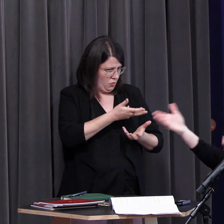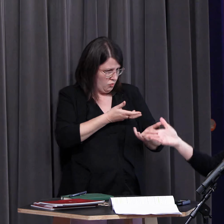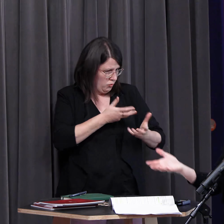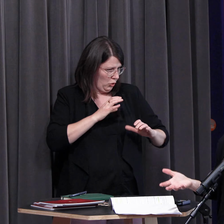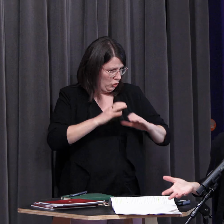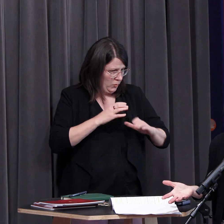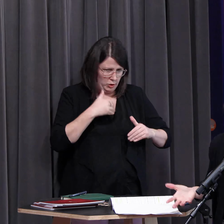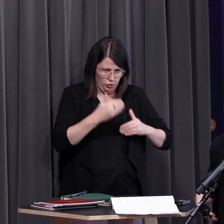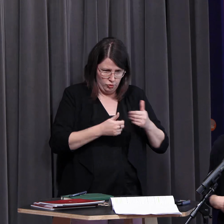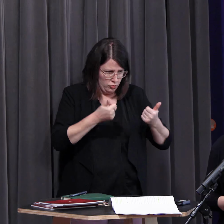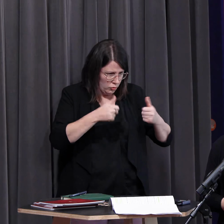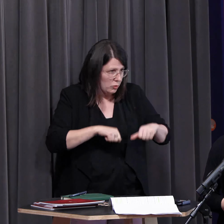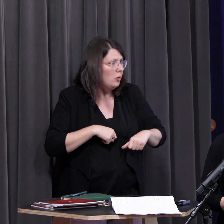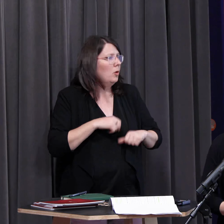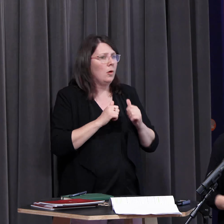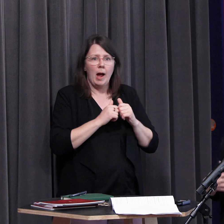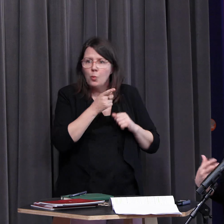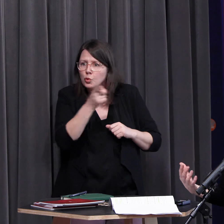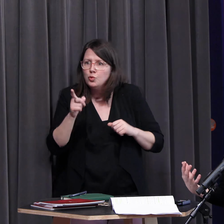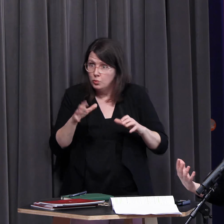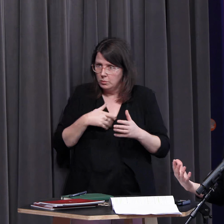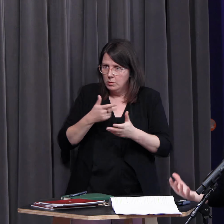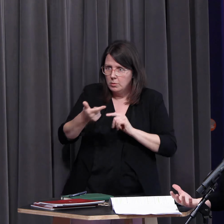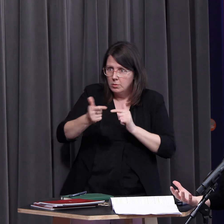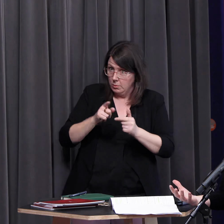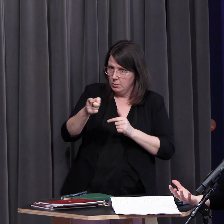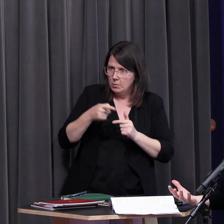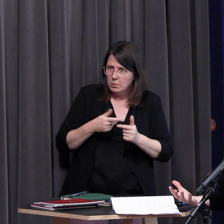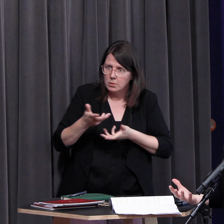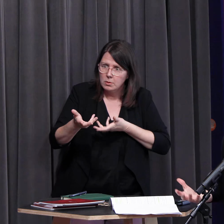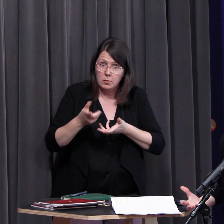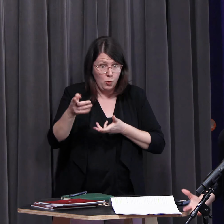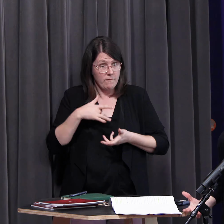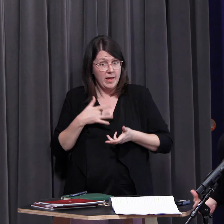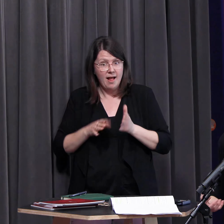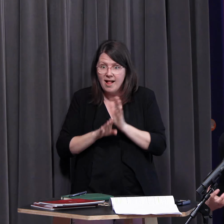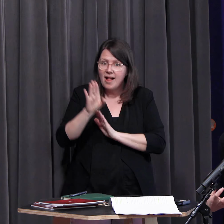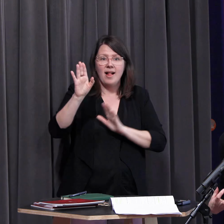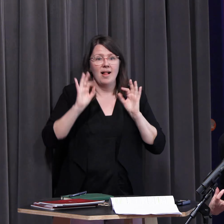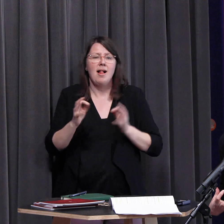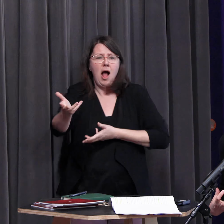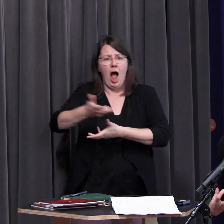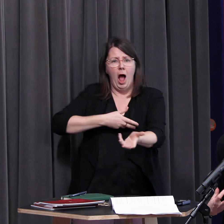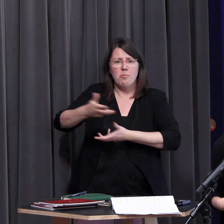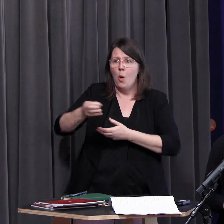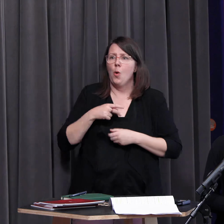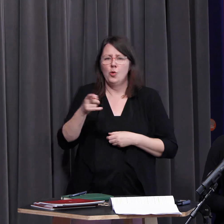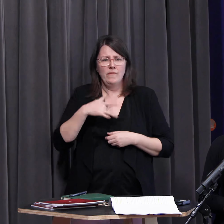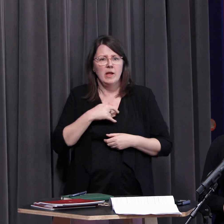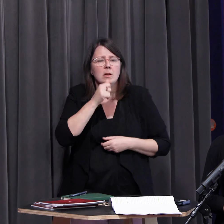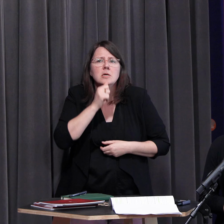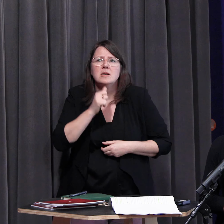you doing as in the other person in that space? Are you thriving or are you surviving?